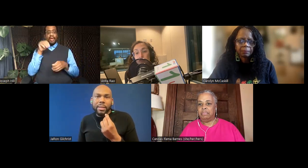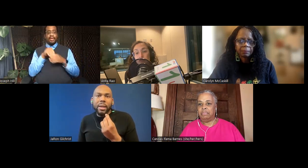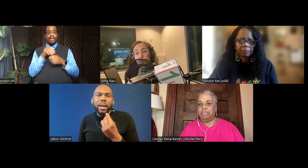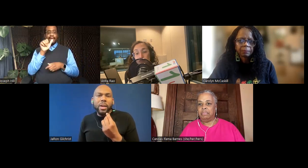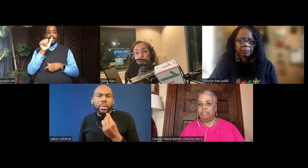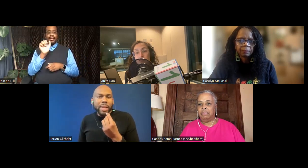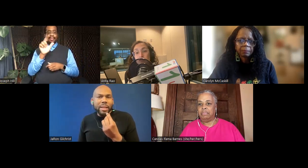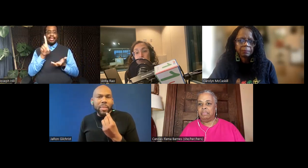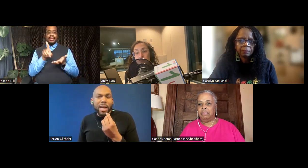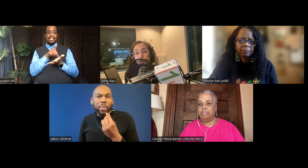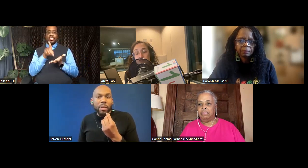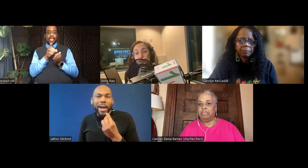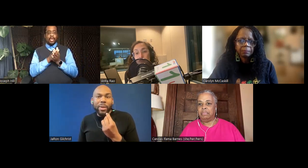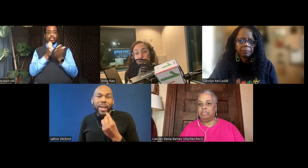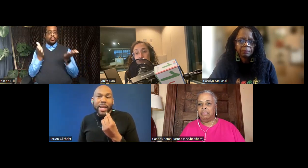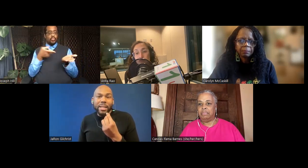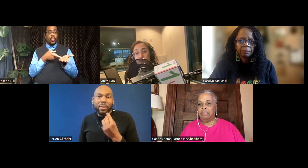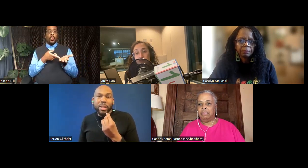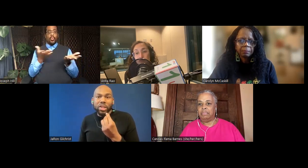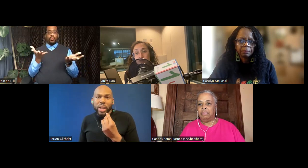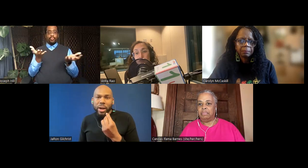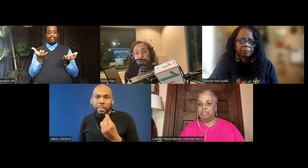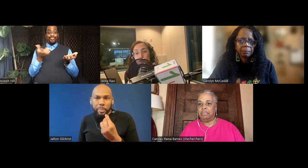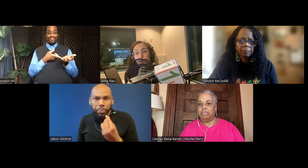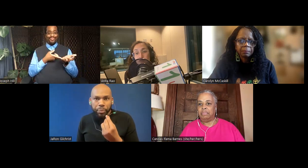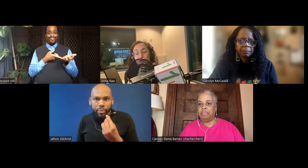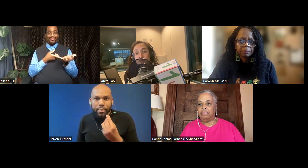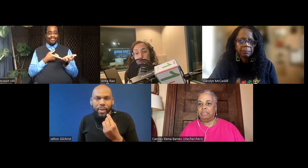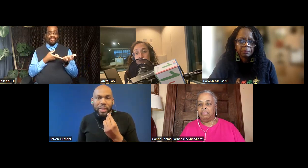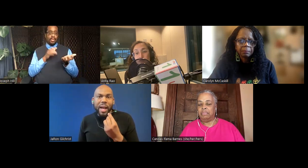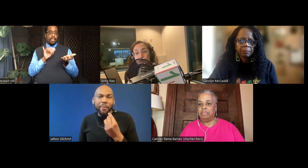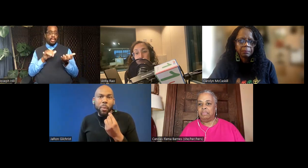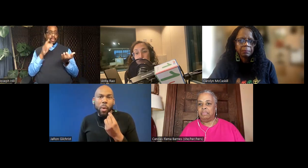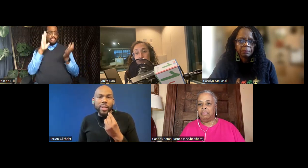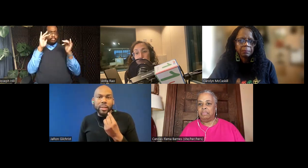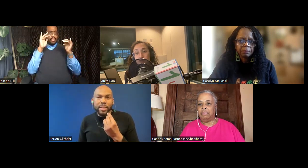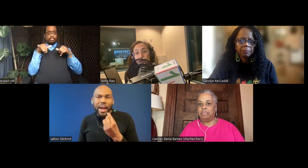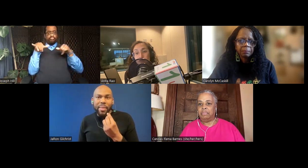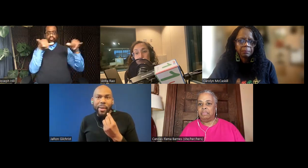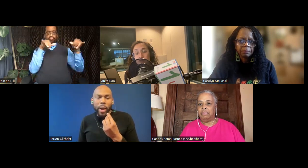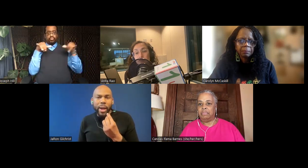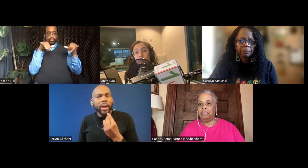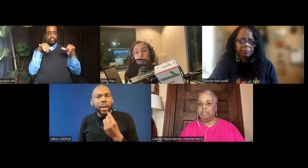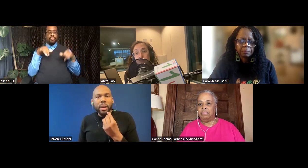hands. And that's something that we found in the ASL dictionary, the sign for want signed that